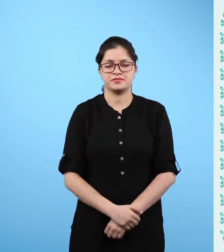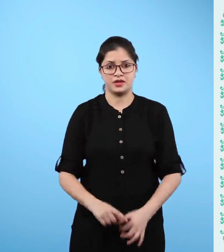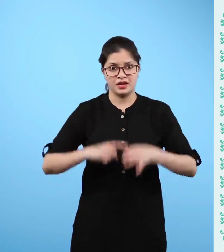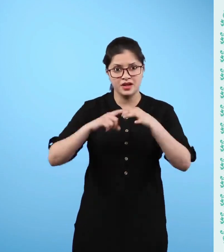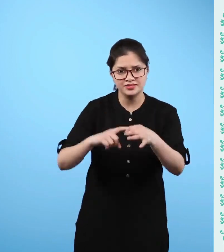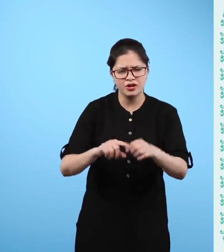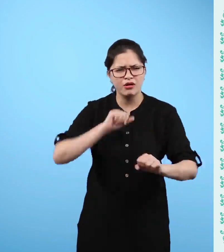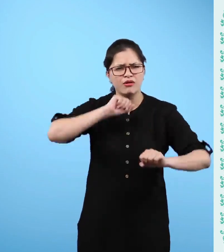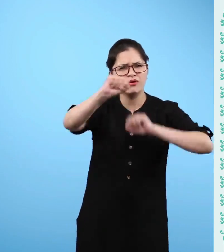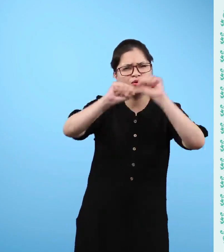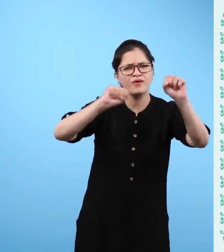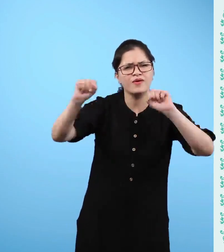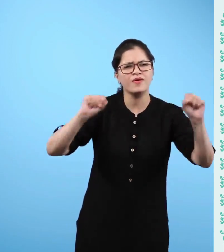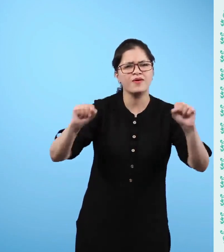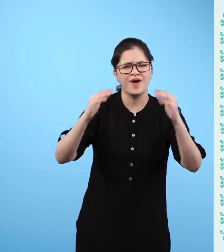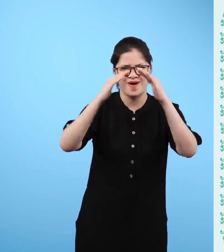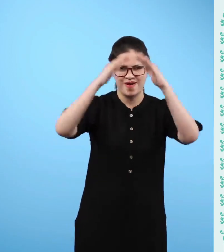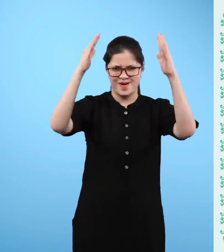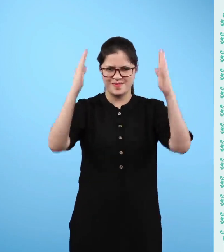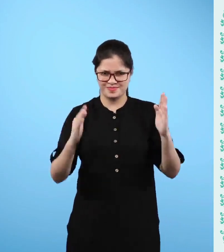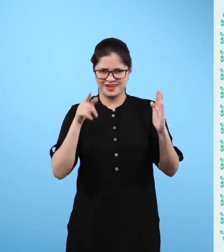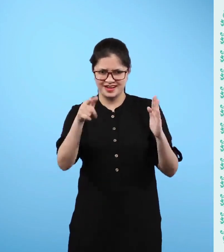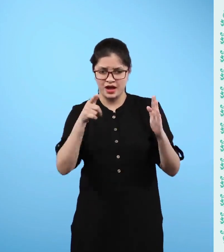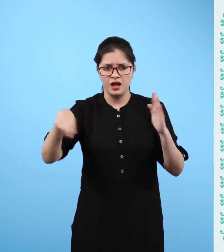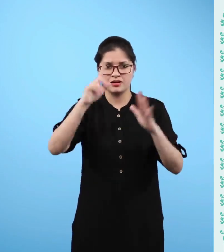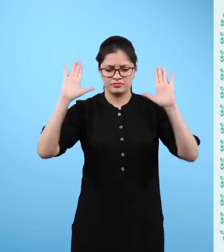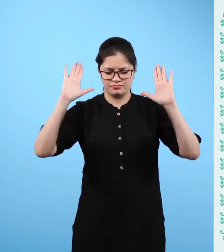2. Try to make a floor map of your own house.